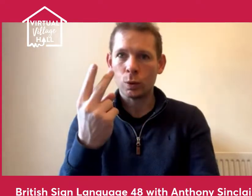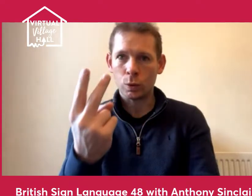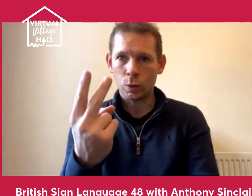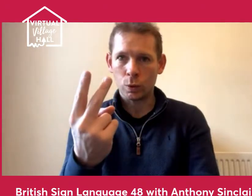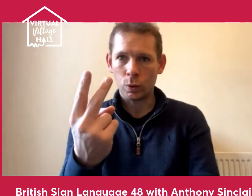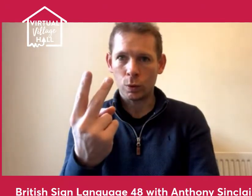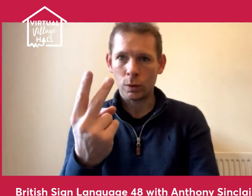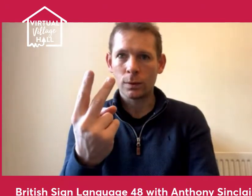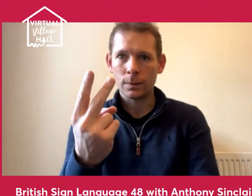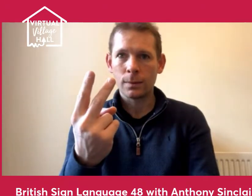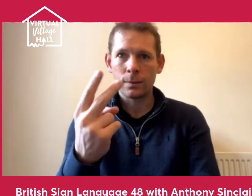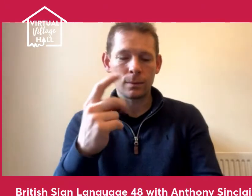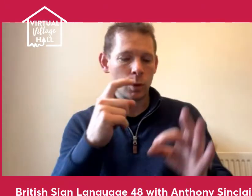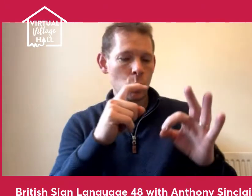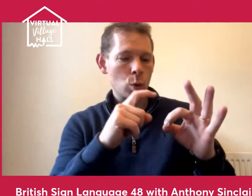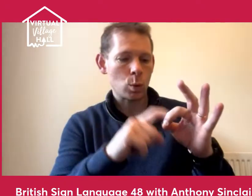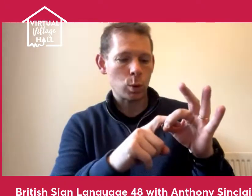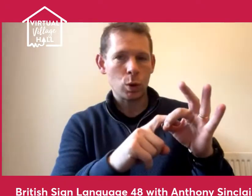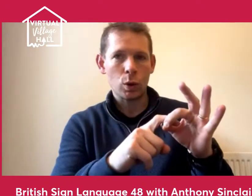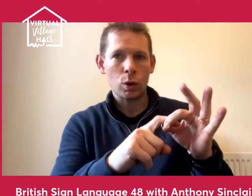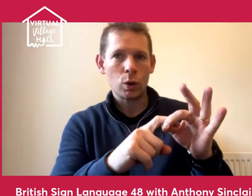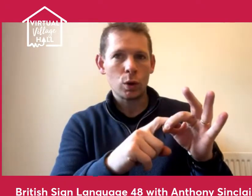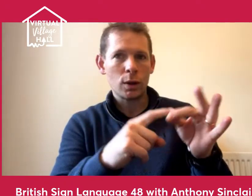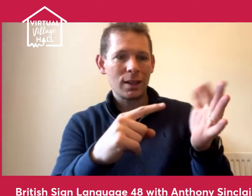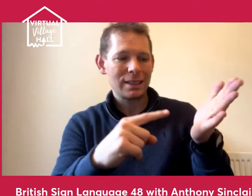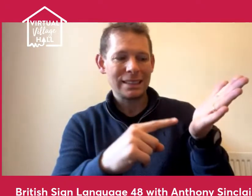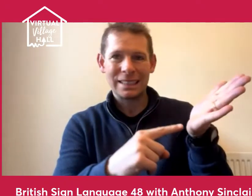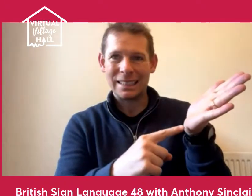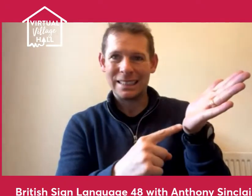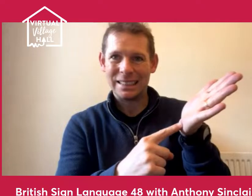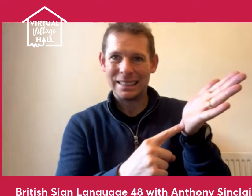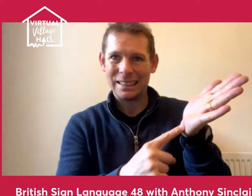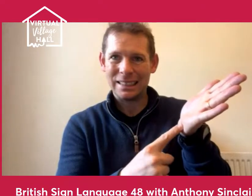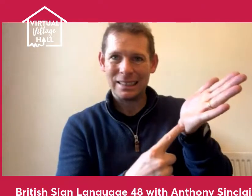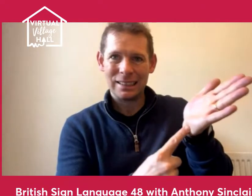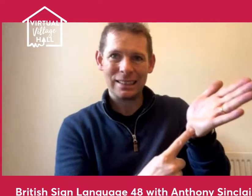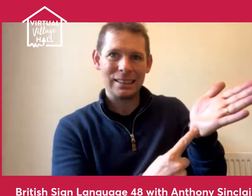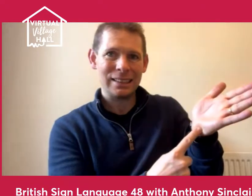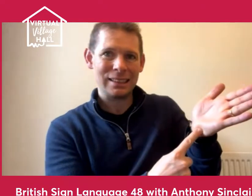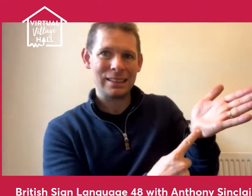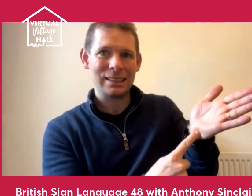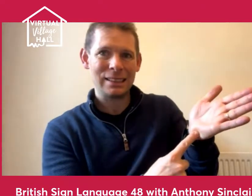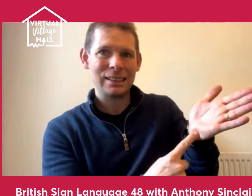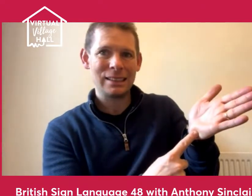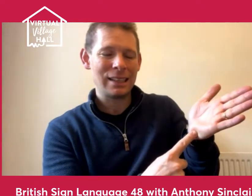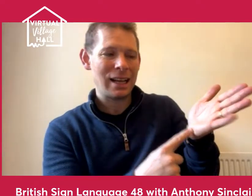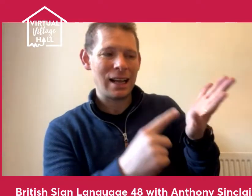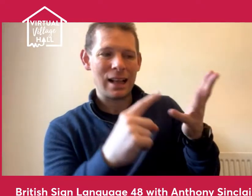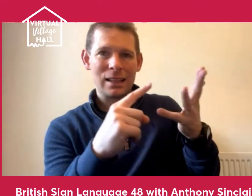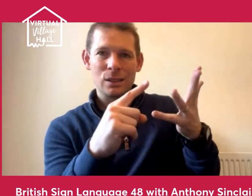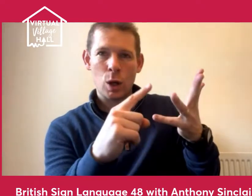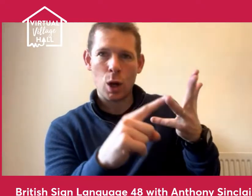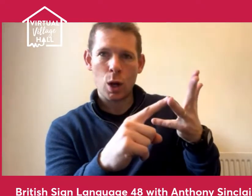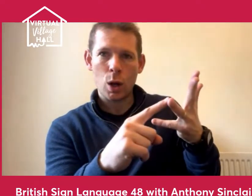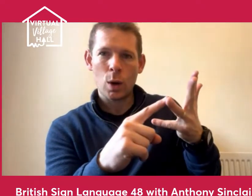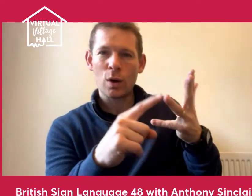So you're going to spell the word two in the middle. So it's quarter, and then that's T, O.